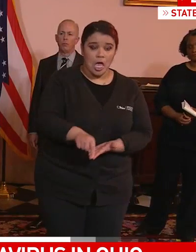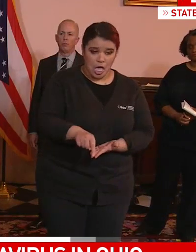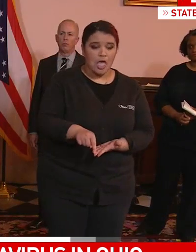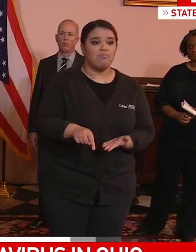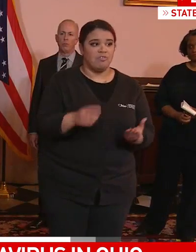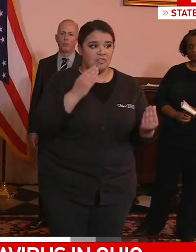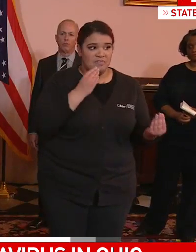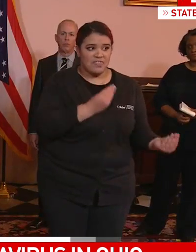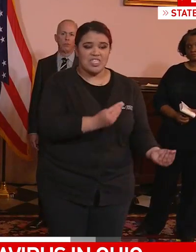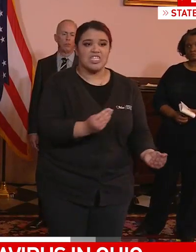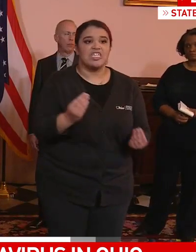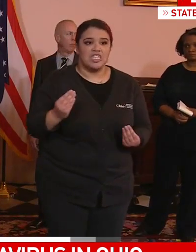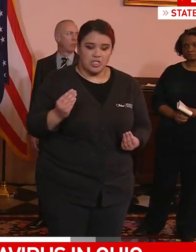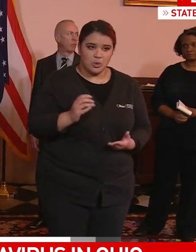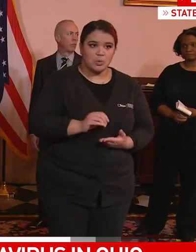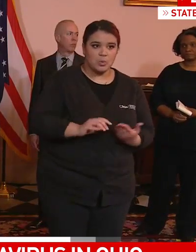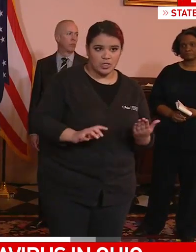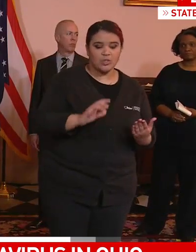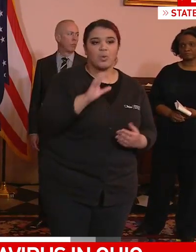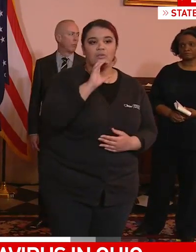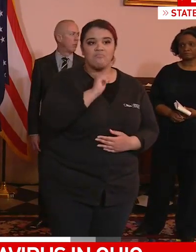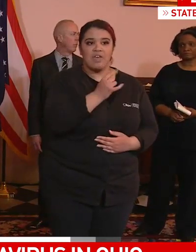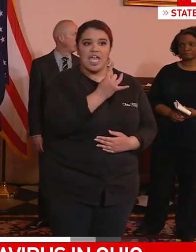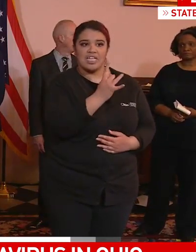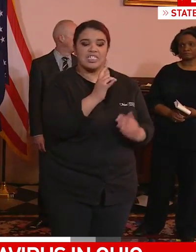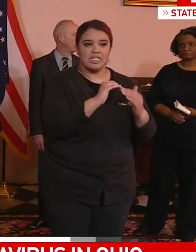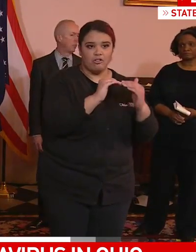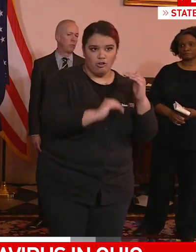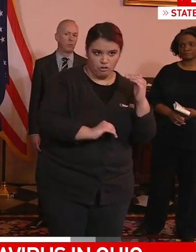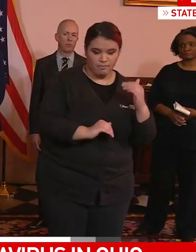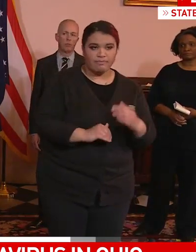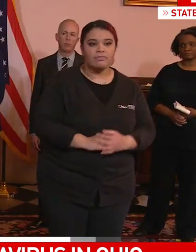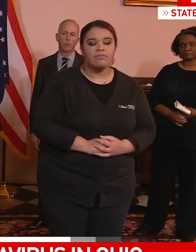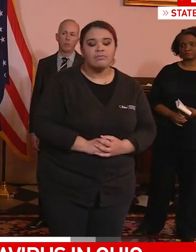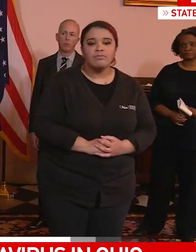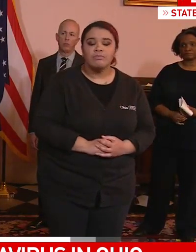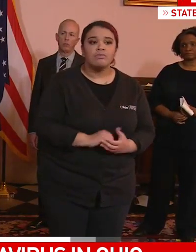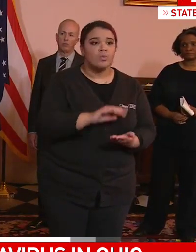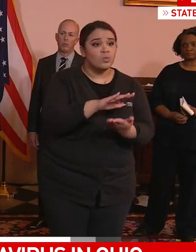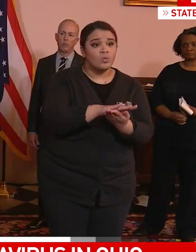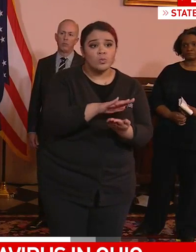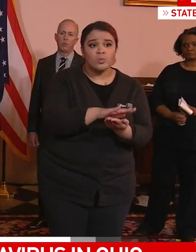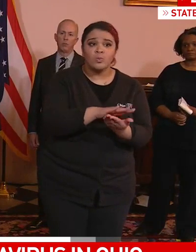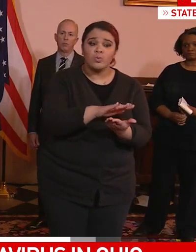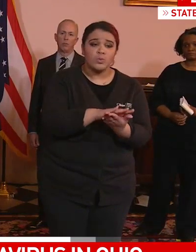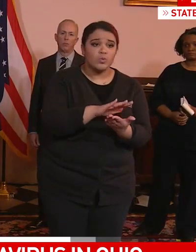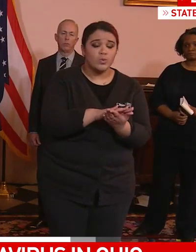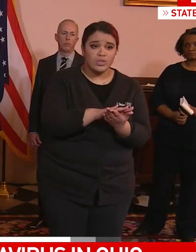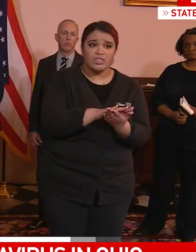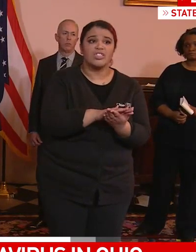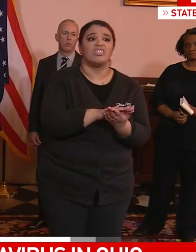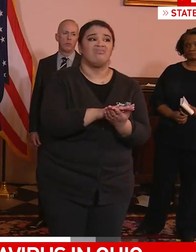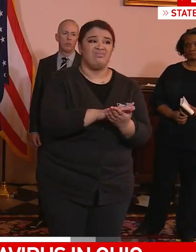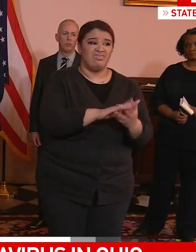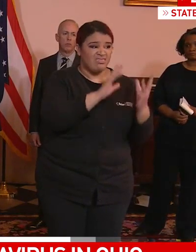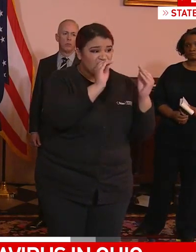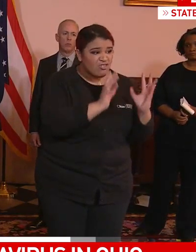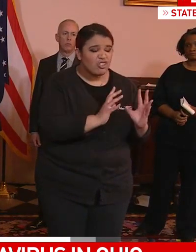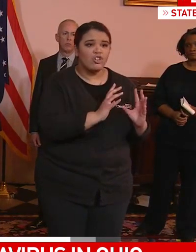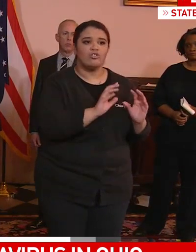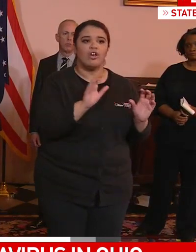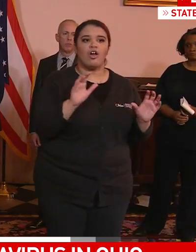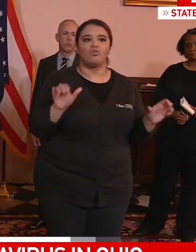under. The schools are all doing what they can as far as learning.